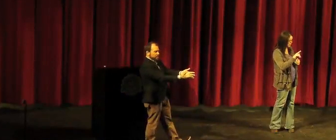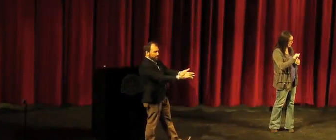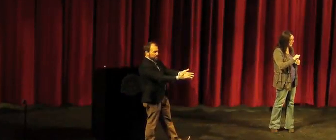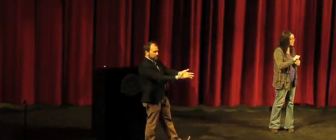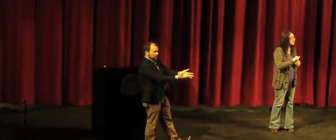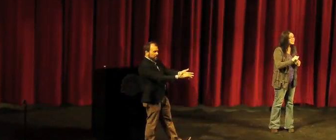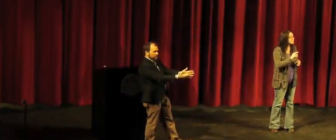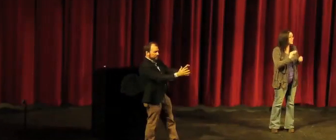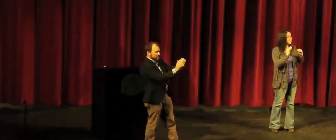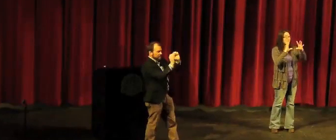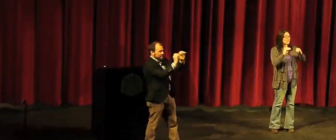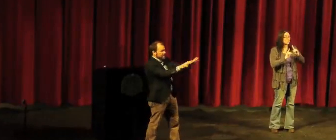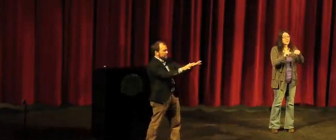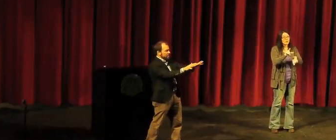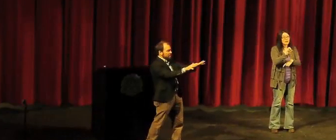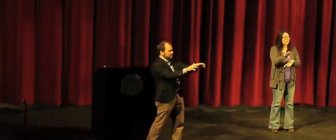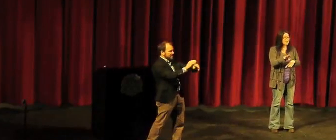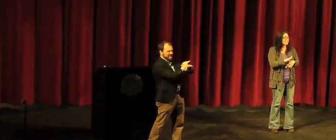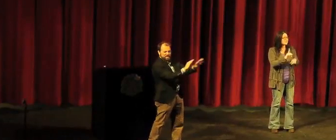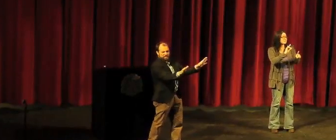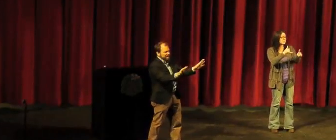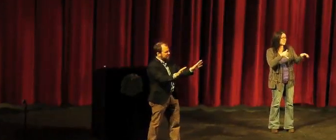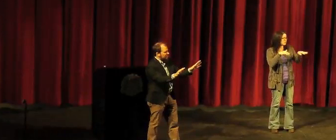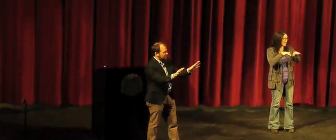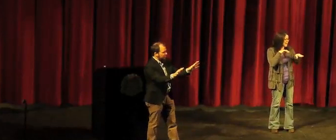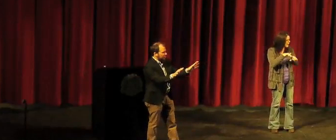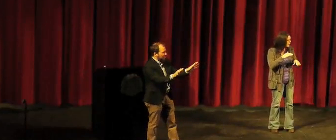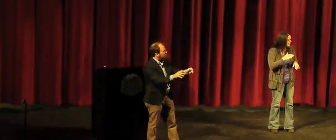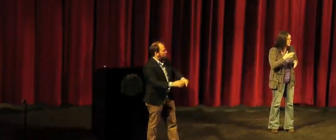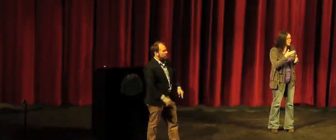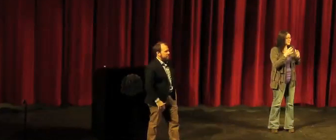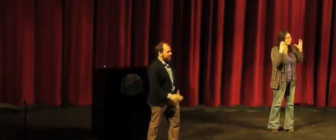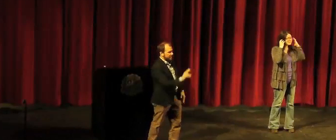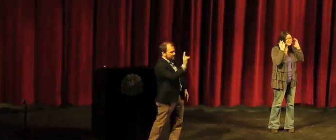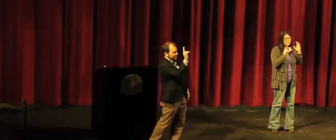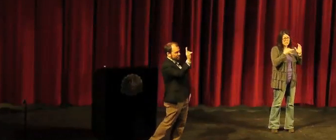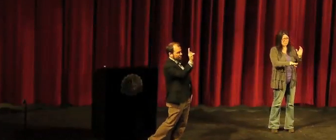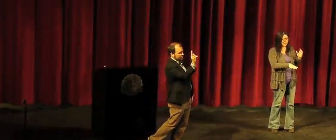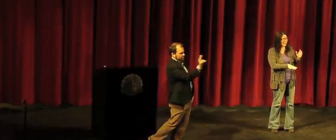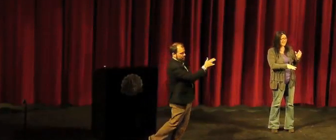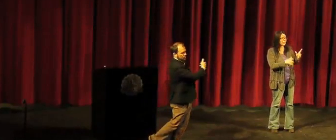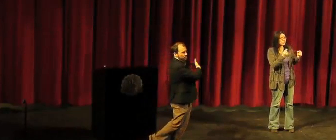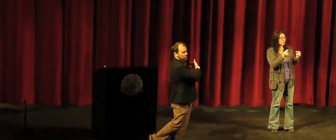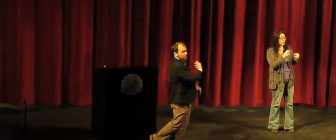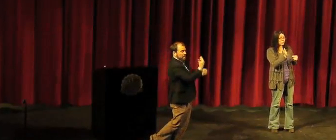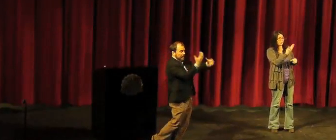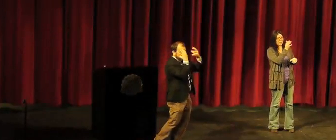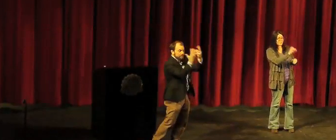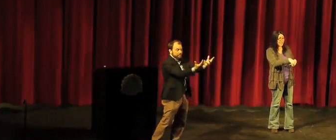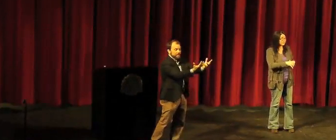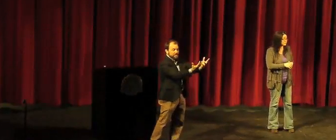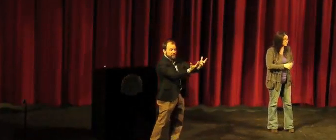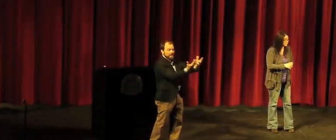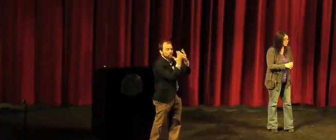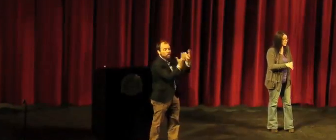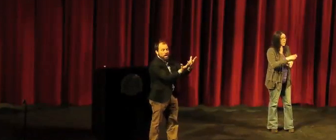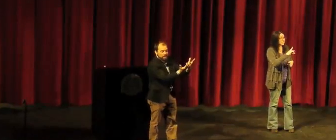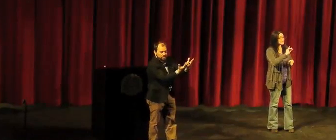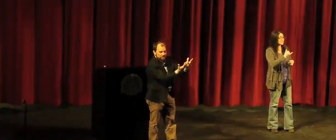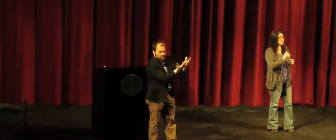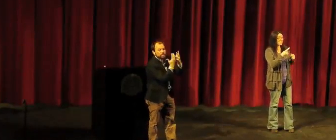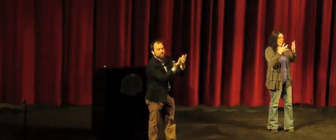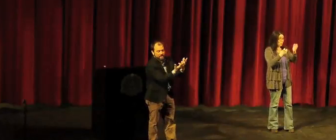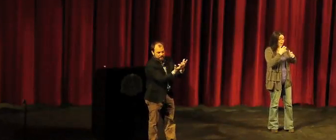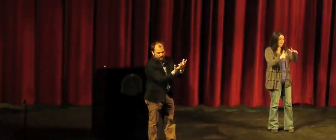Magically transported to a club. DJ on the stage playing stuff they don't like, so once again, they do this. And the DJ they